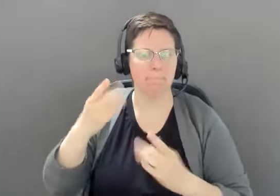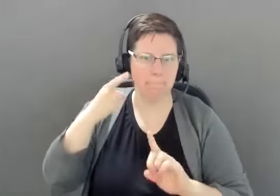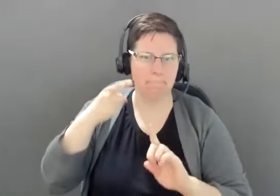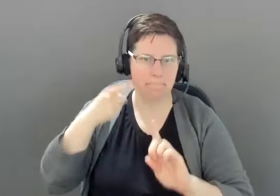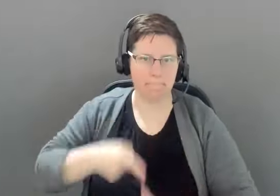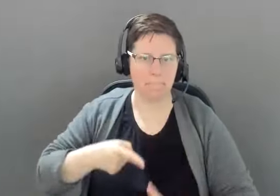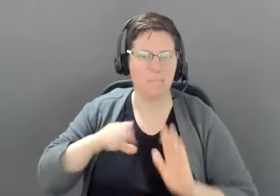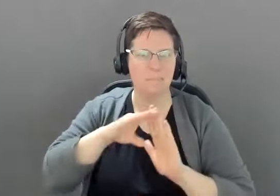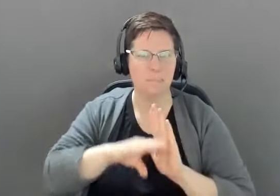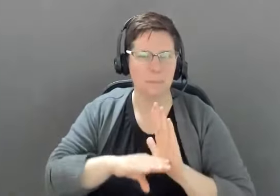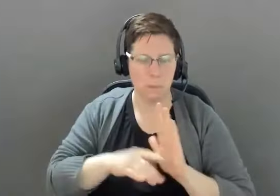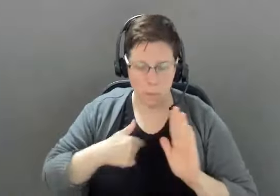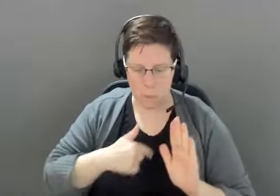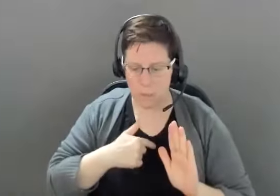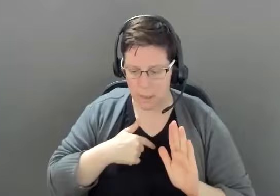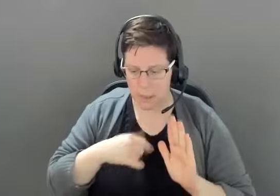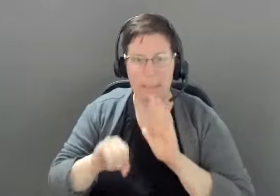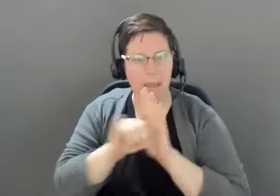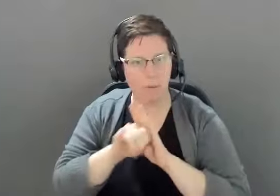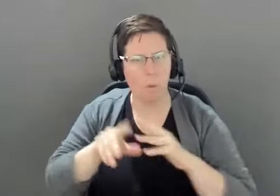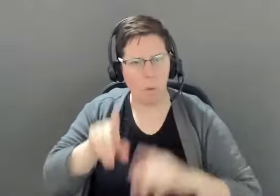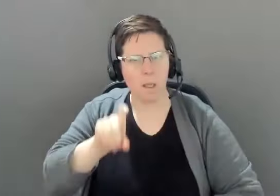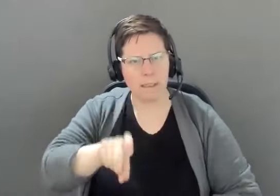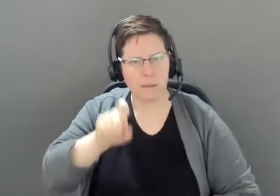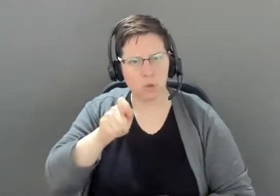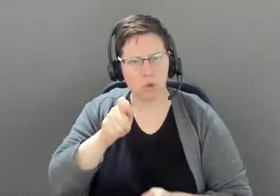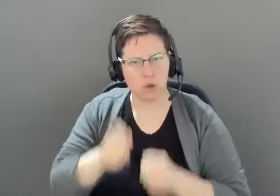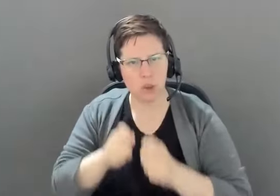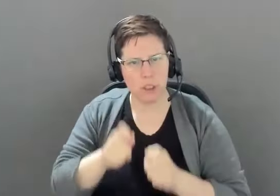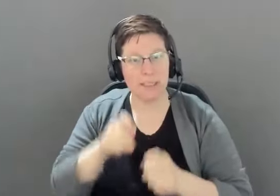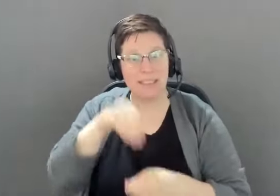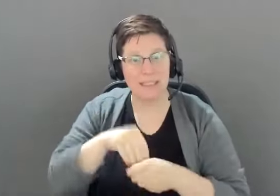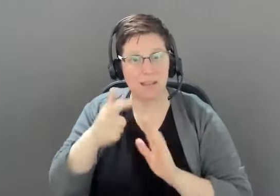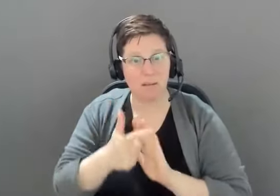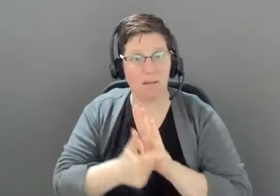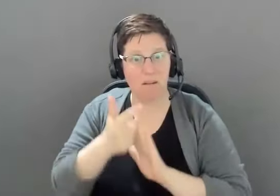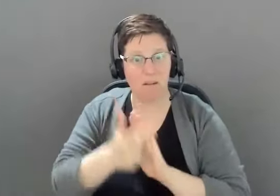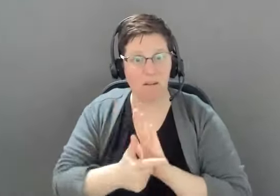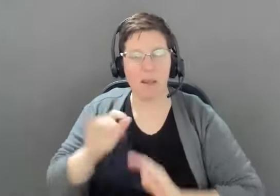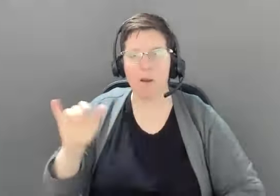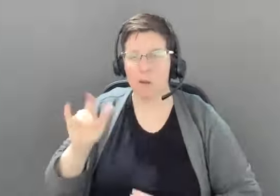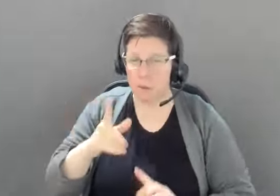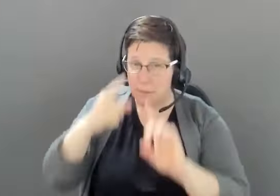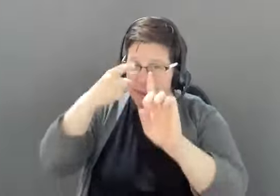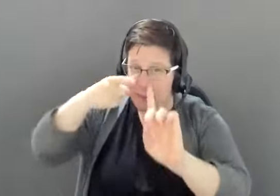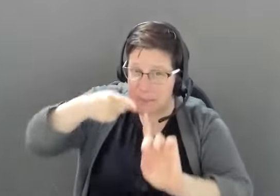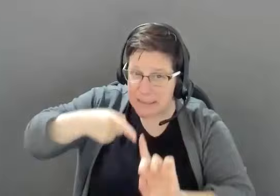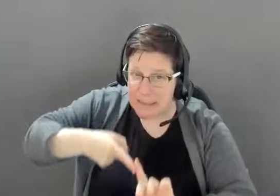exactly needed to be changed within the law, and also so that we could be specific and prescriptive